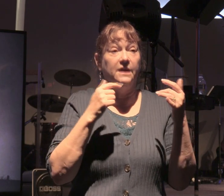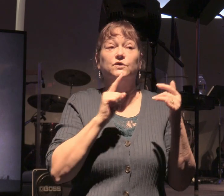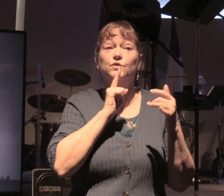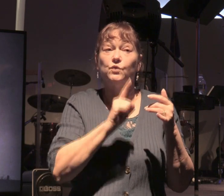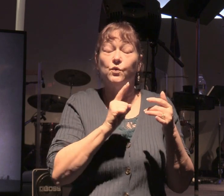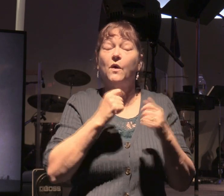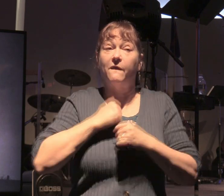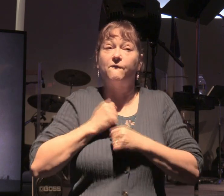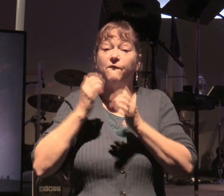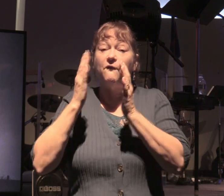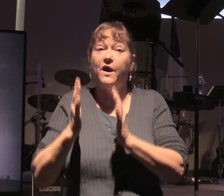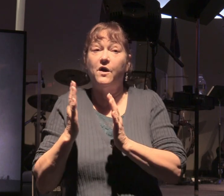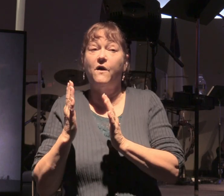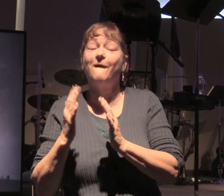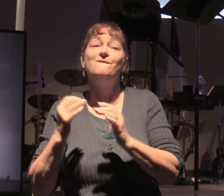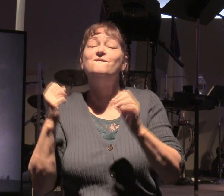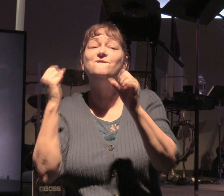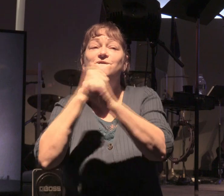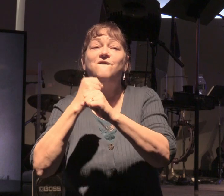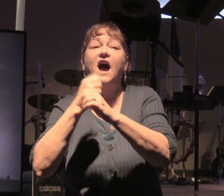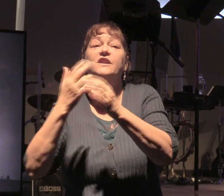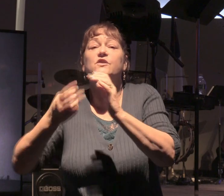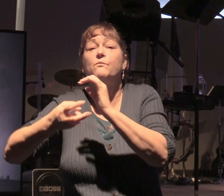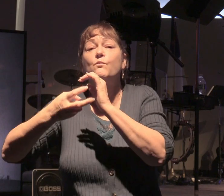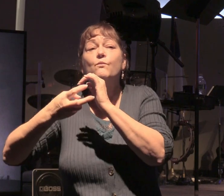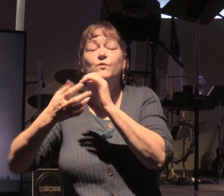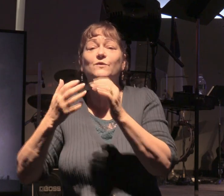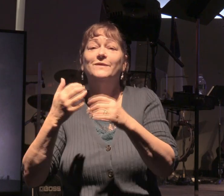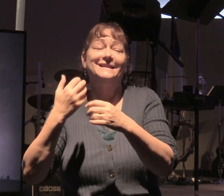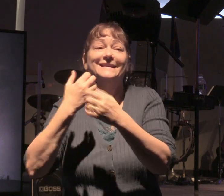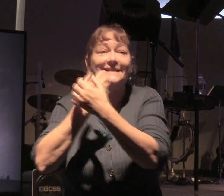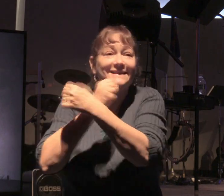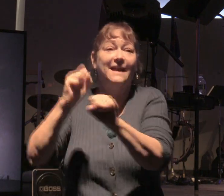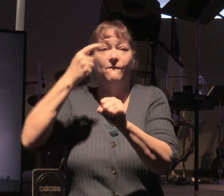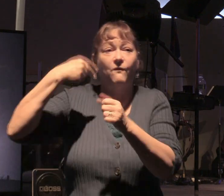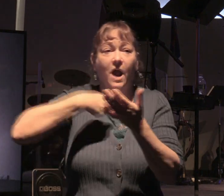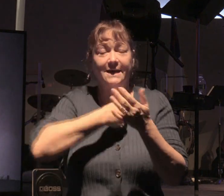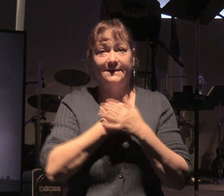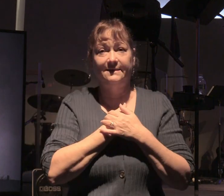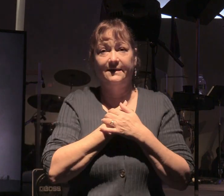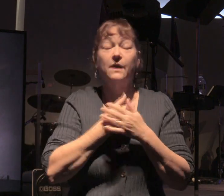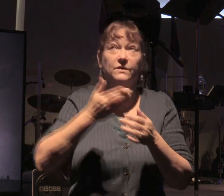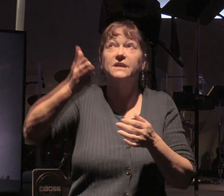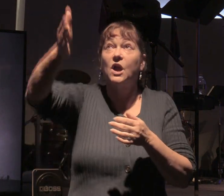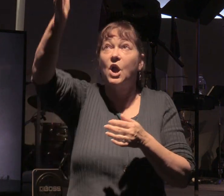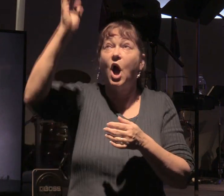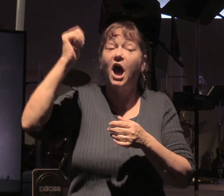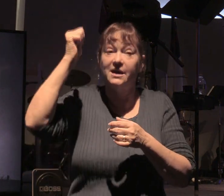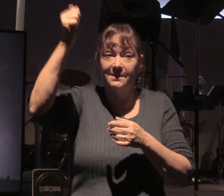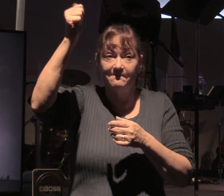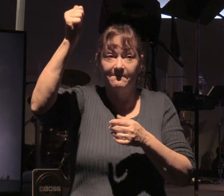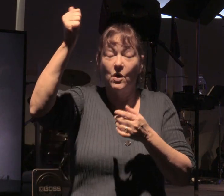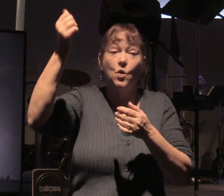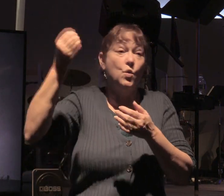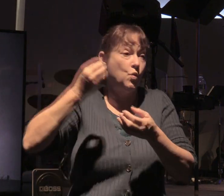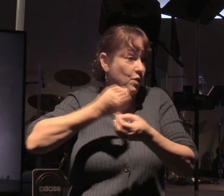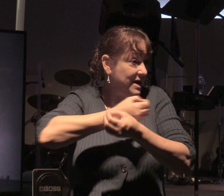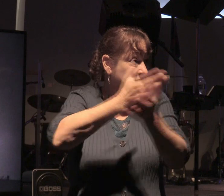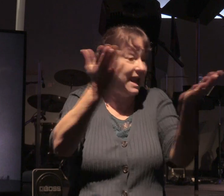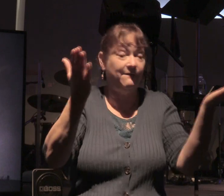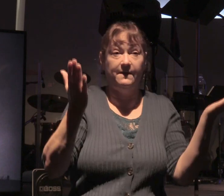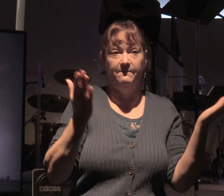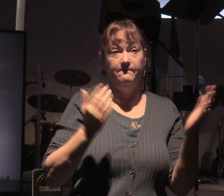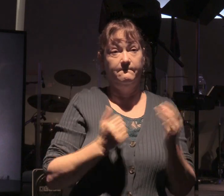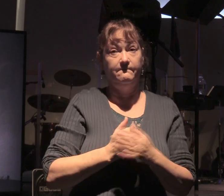true that the veteran fought to preserve them for us, it was God who gave them to us in the